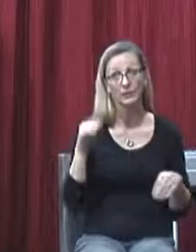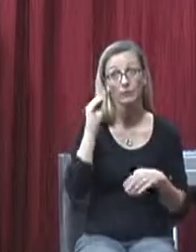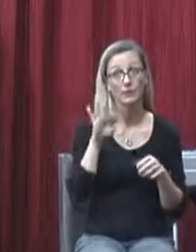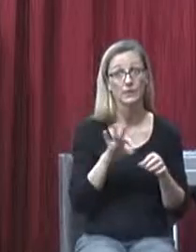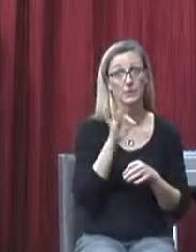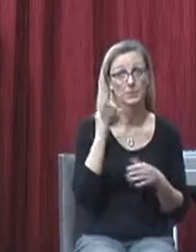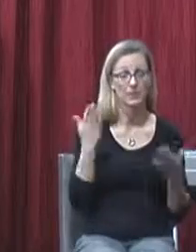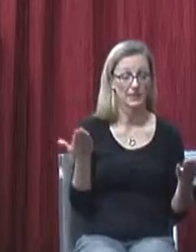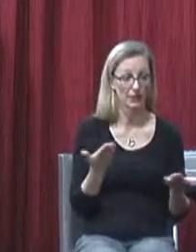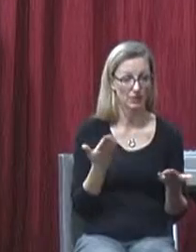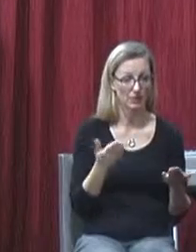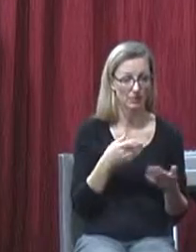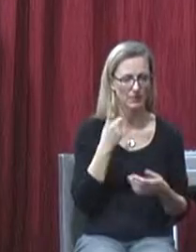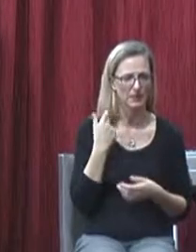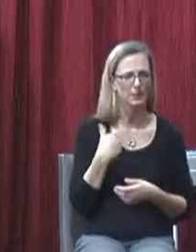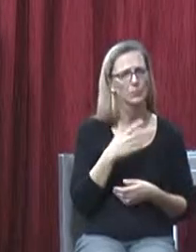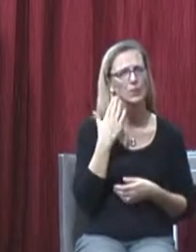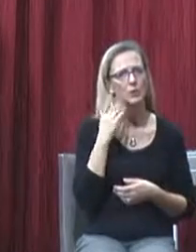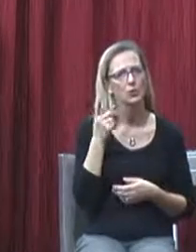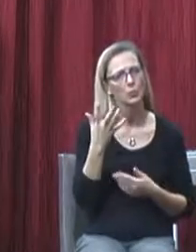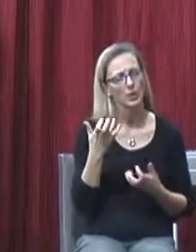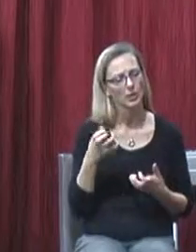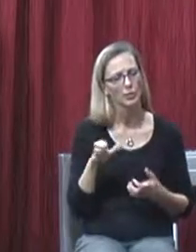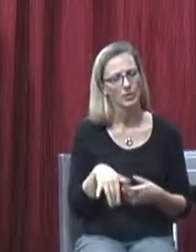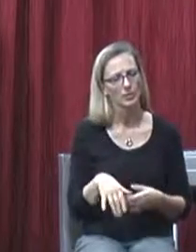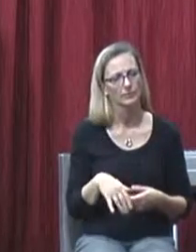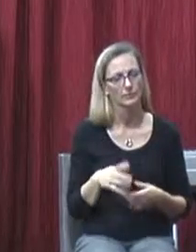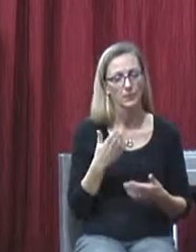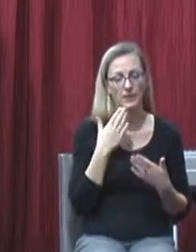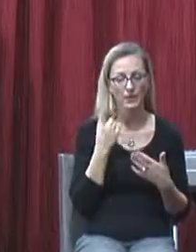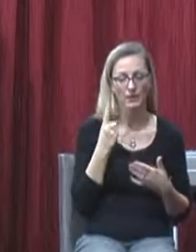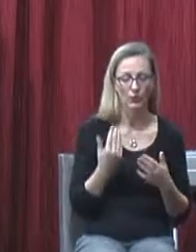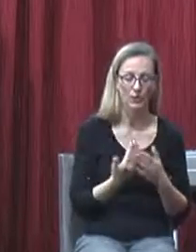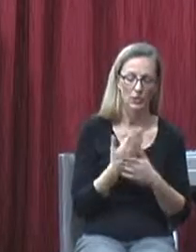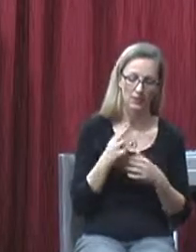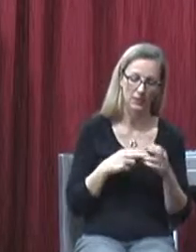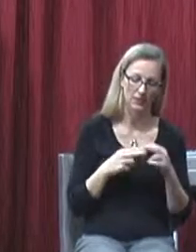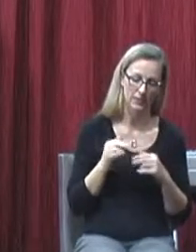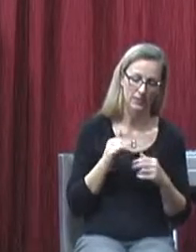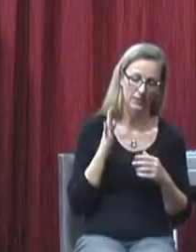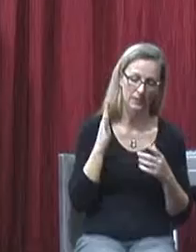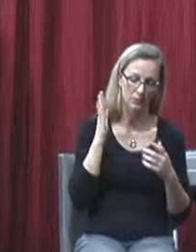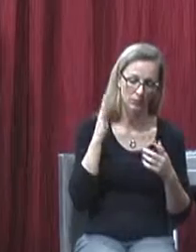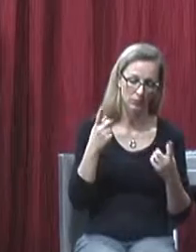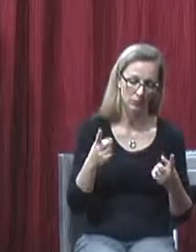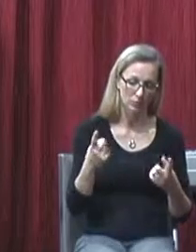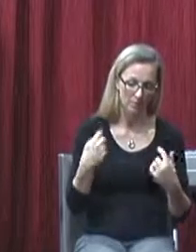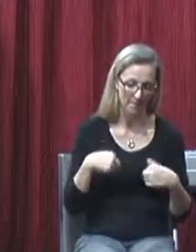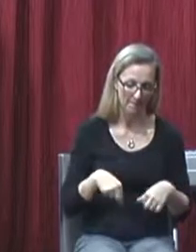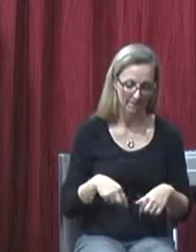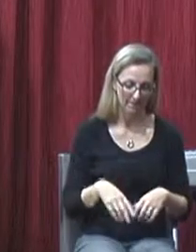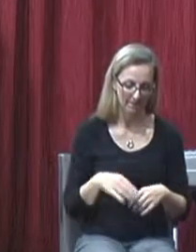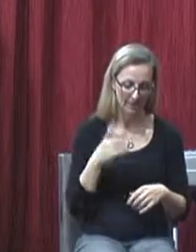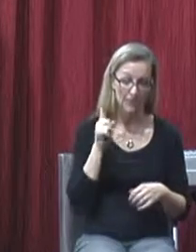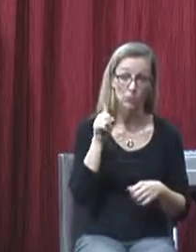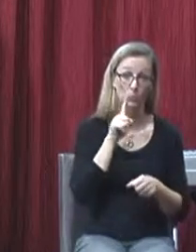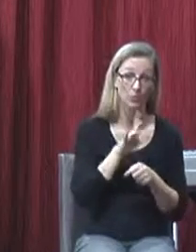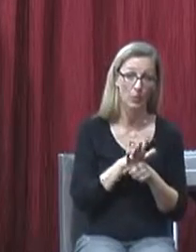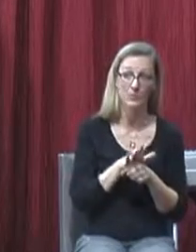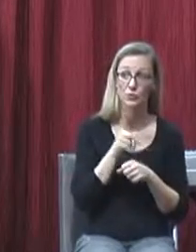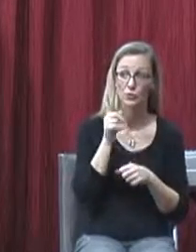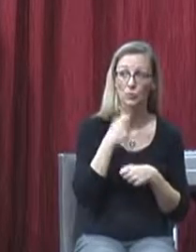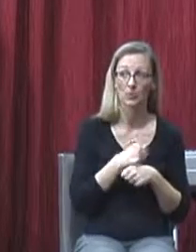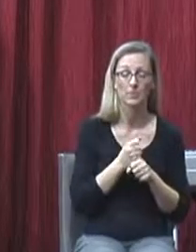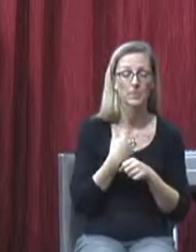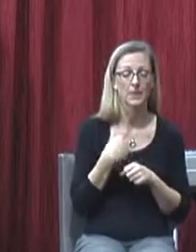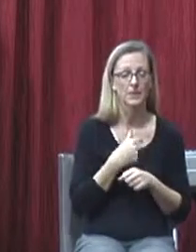you want to do that. And we thank you for that new building, Father, that is coming, because you've promised that you will